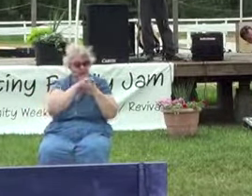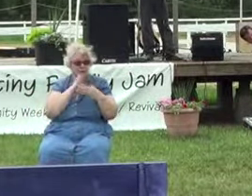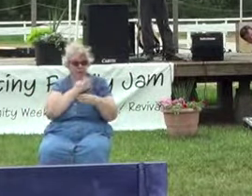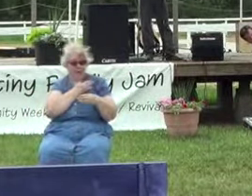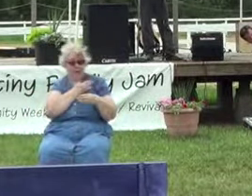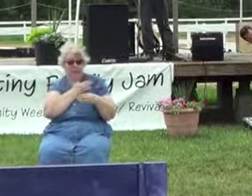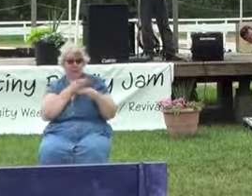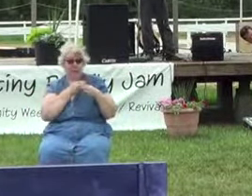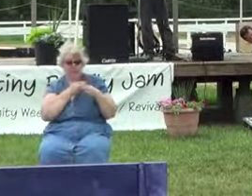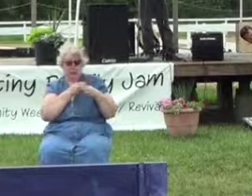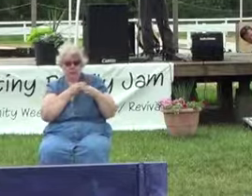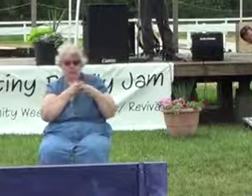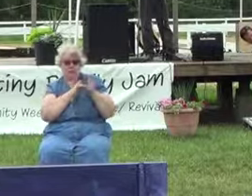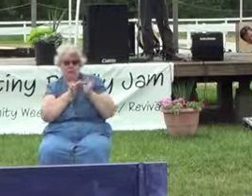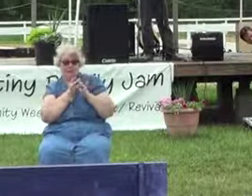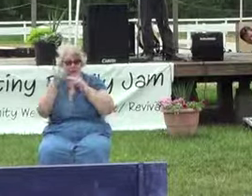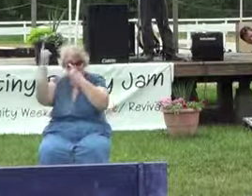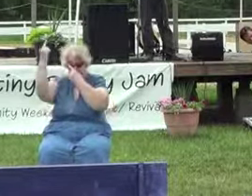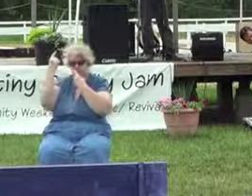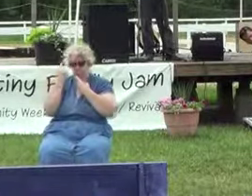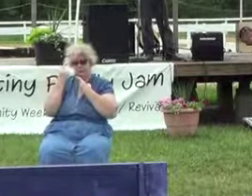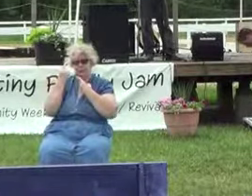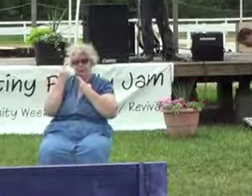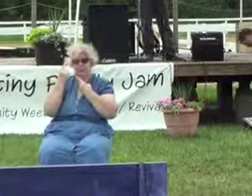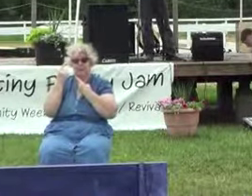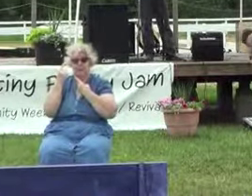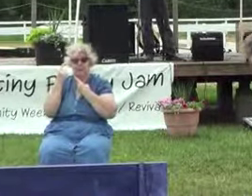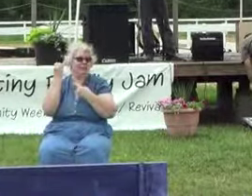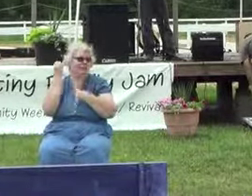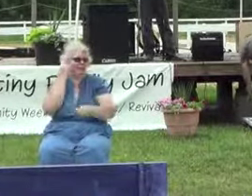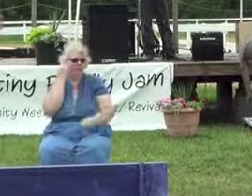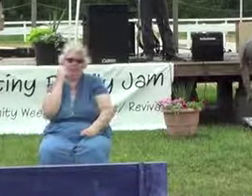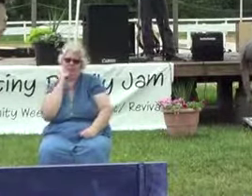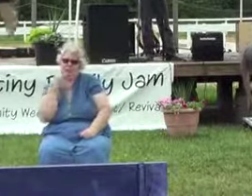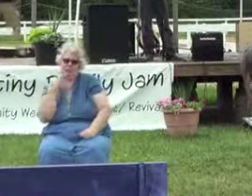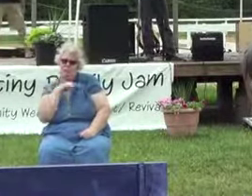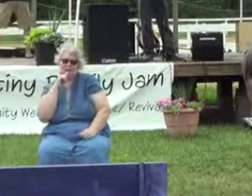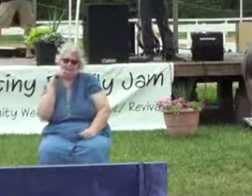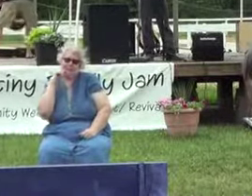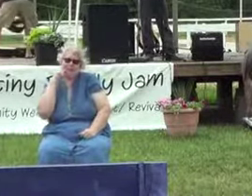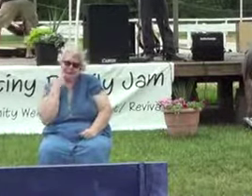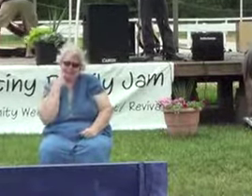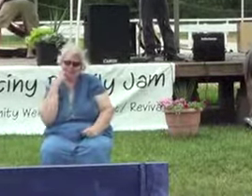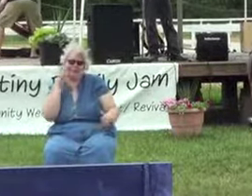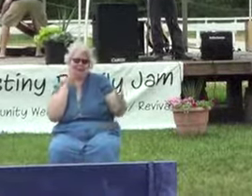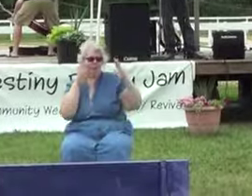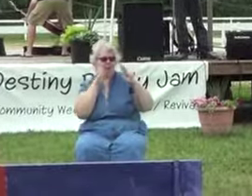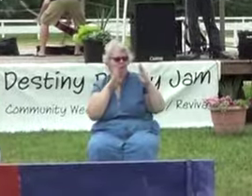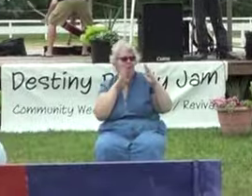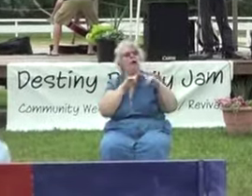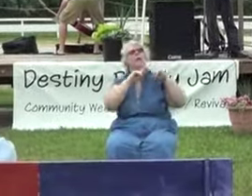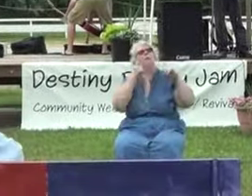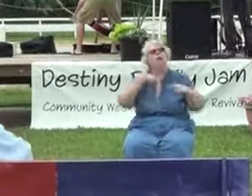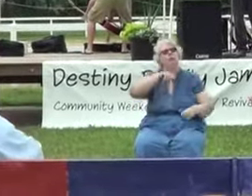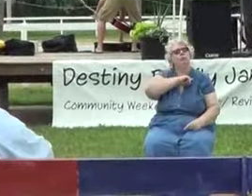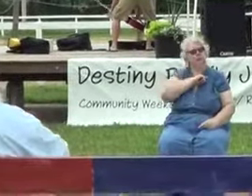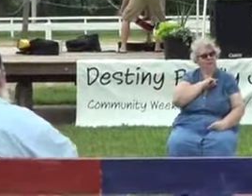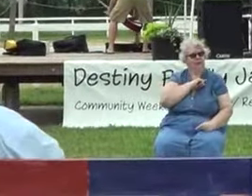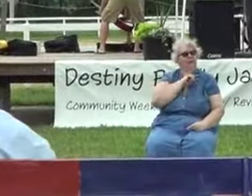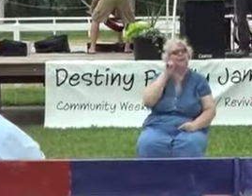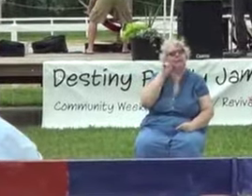short, that Jesus is coming back? If he doesn't, we're in serious trouble. But we need to be the church.